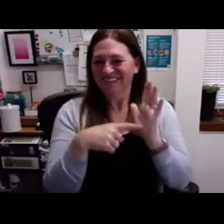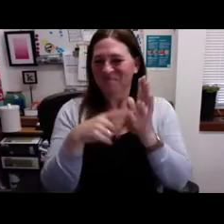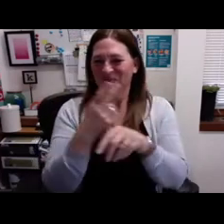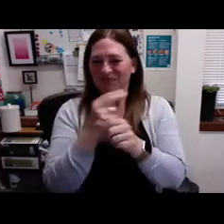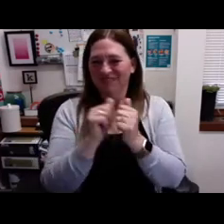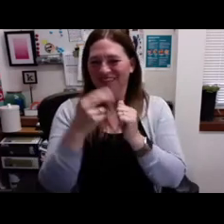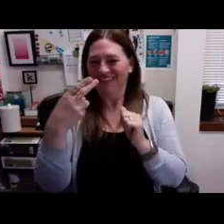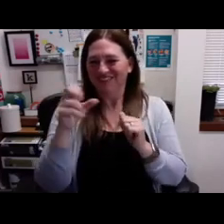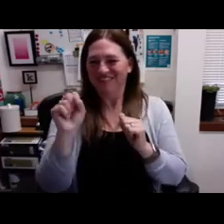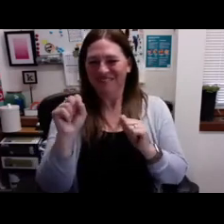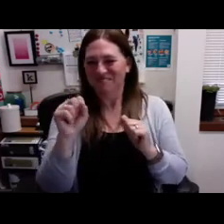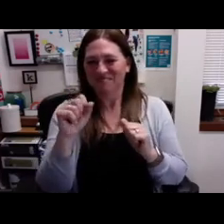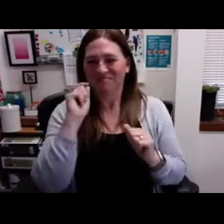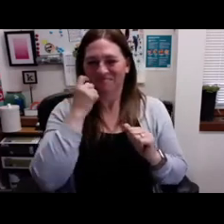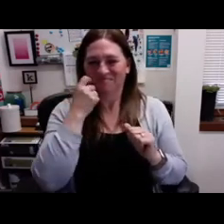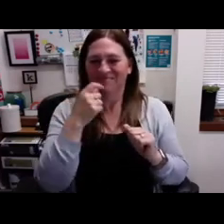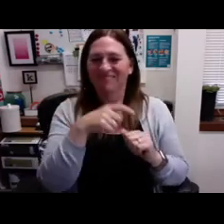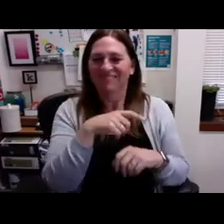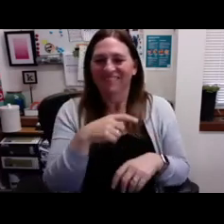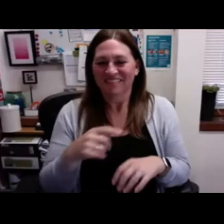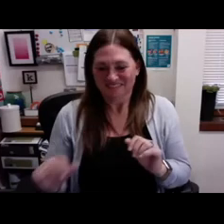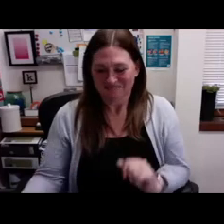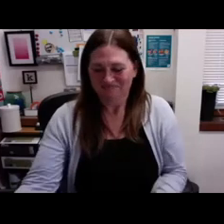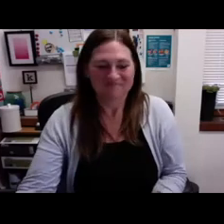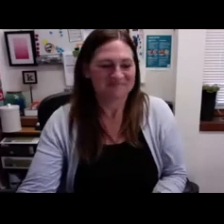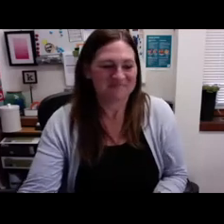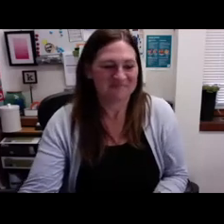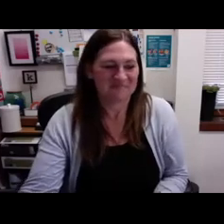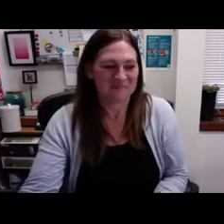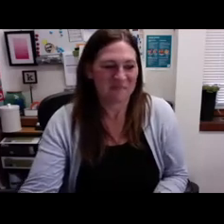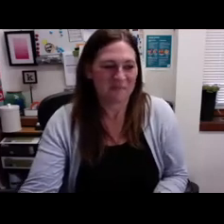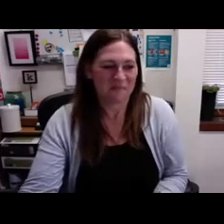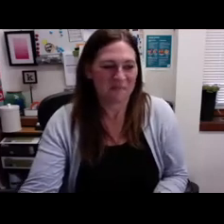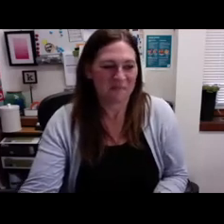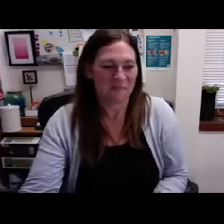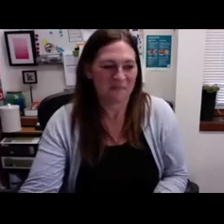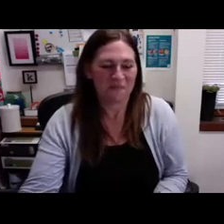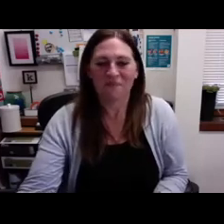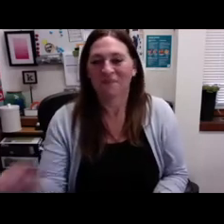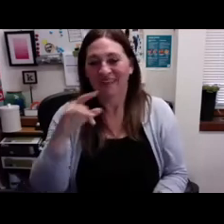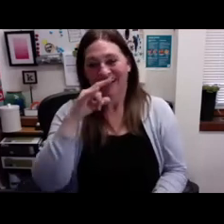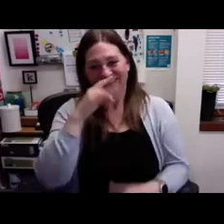Okay, so these are some examples that we use with hand shapes, and it's pretty neat.